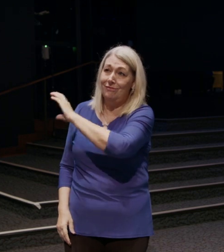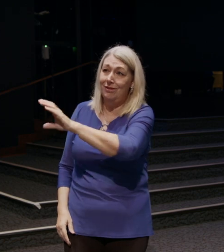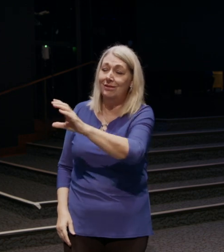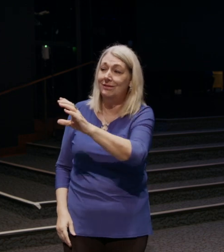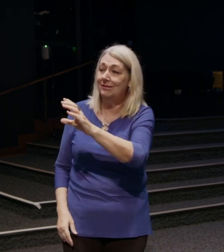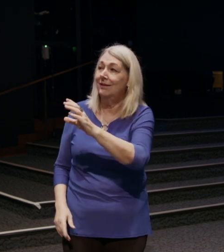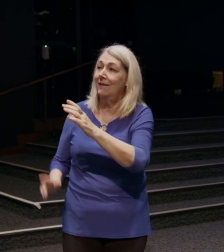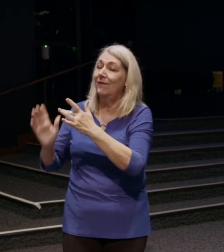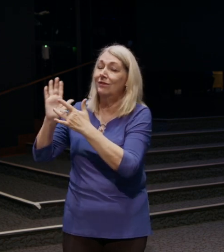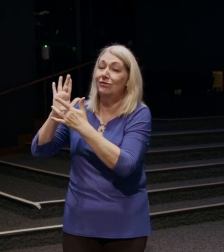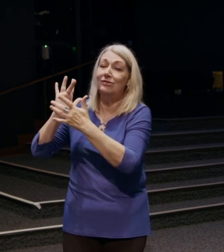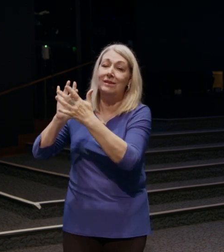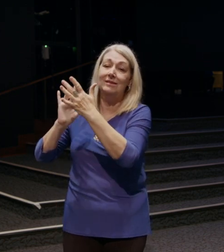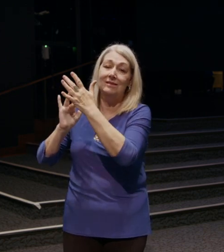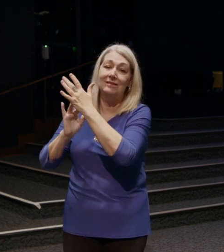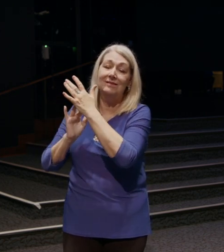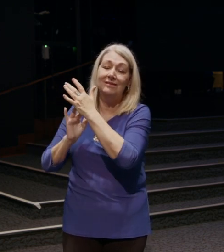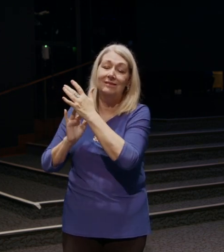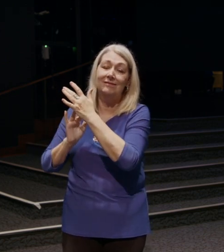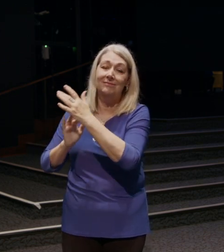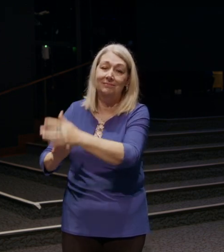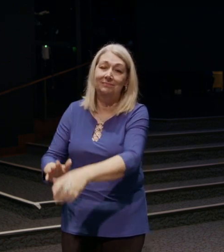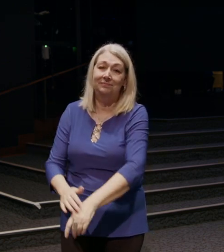of Jesus.